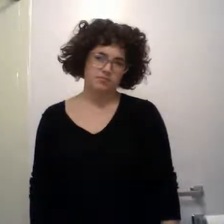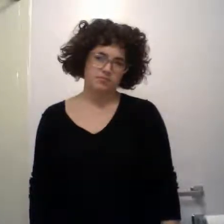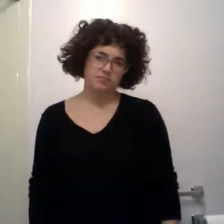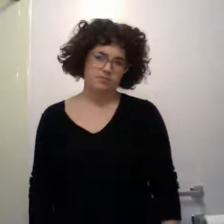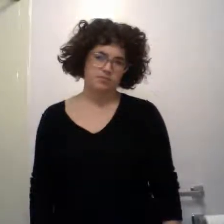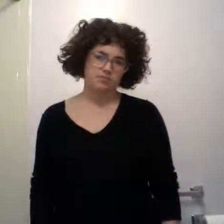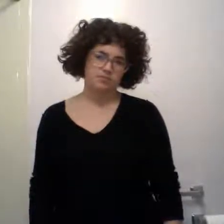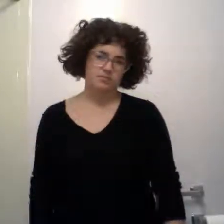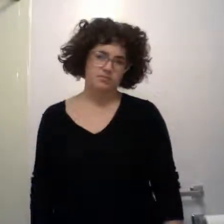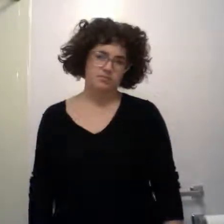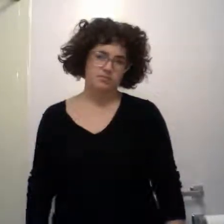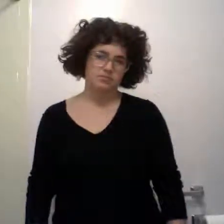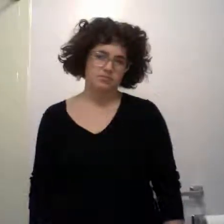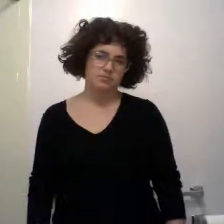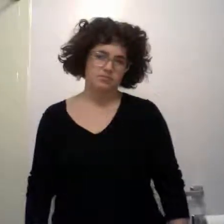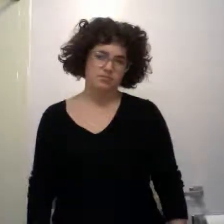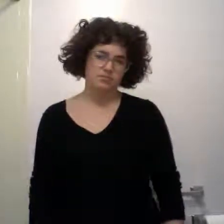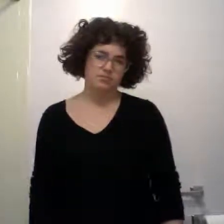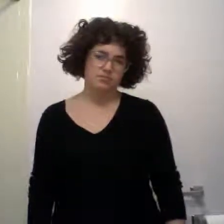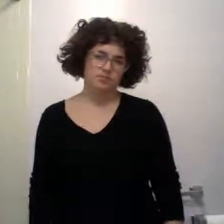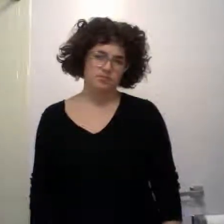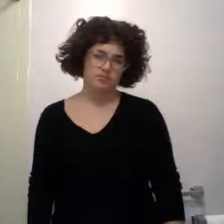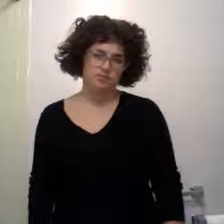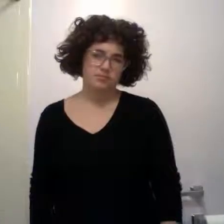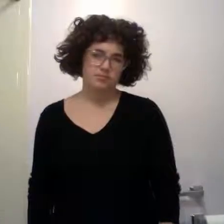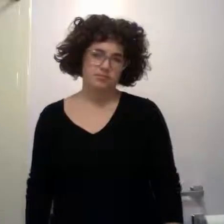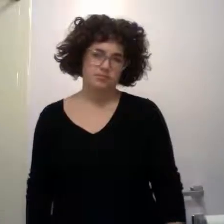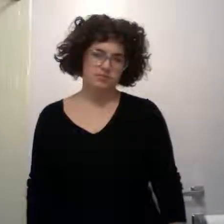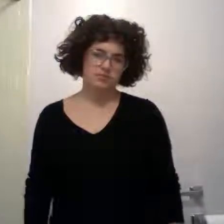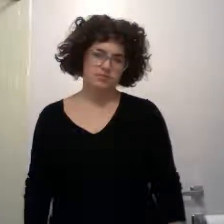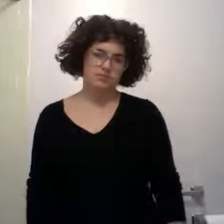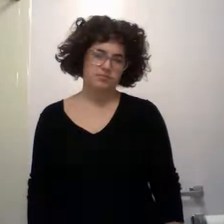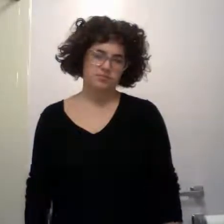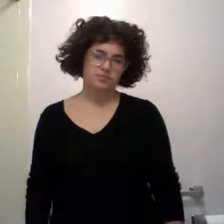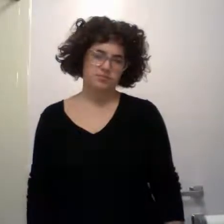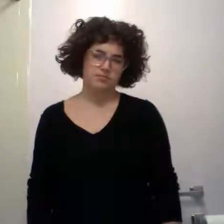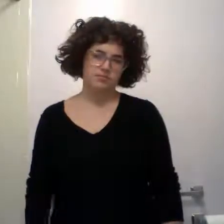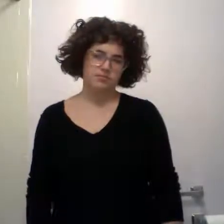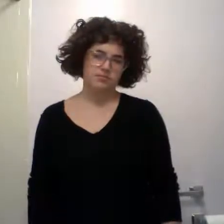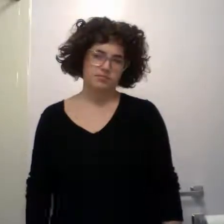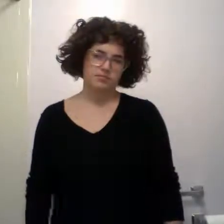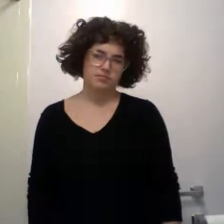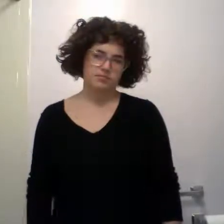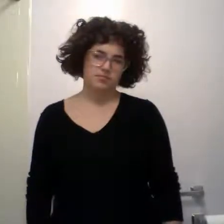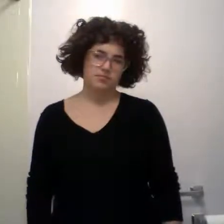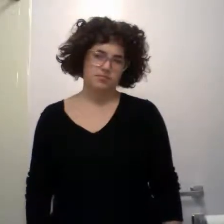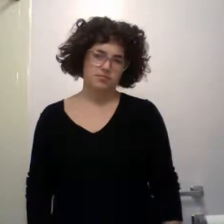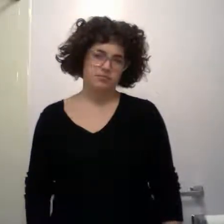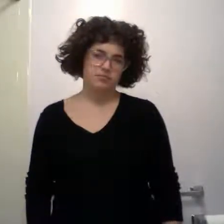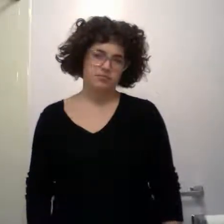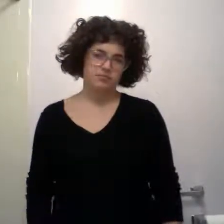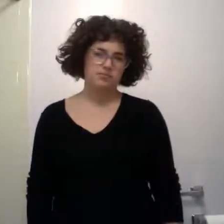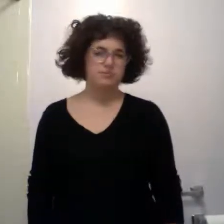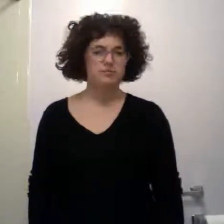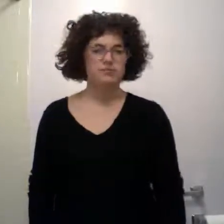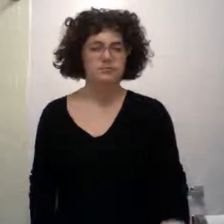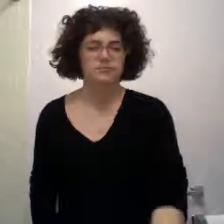of the zipper, that you stop at that point. So you're going to sew straight up until you get to that thick part of the zipper and you can't sew it